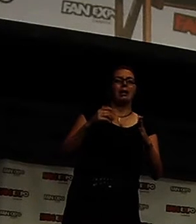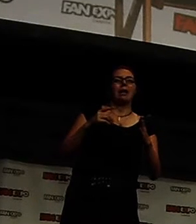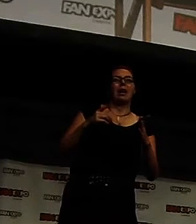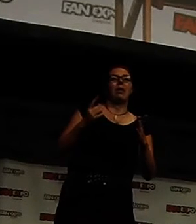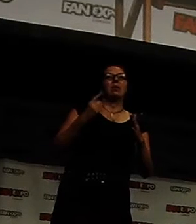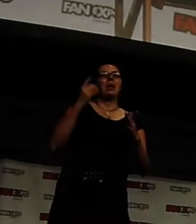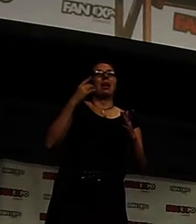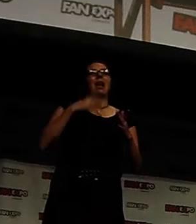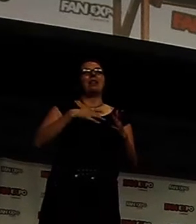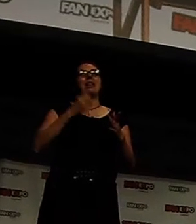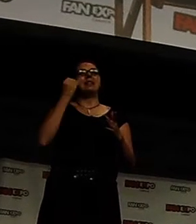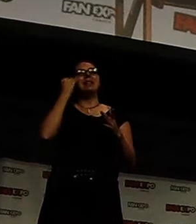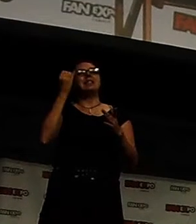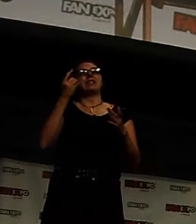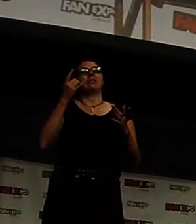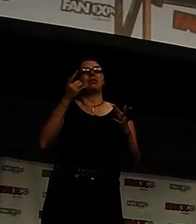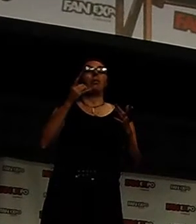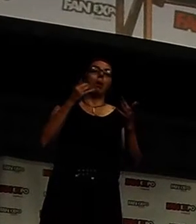or space.